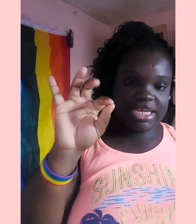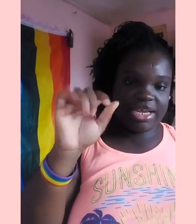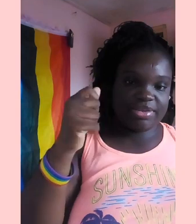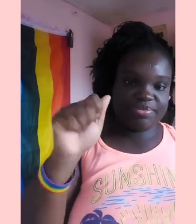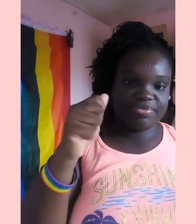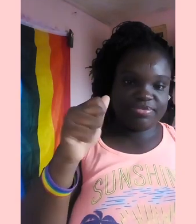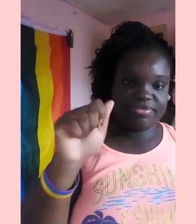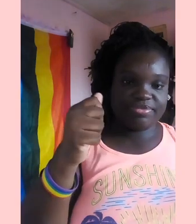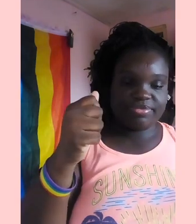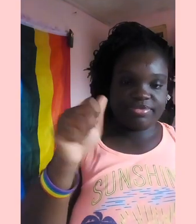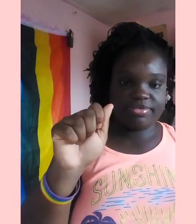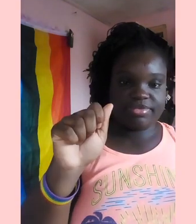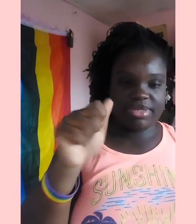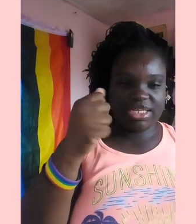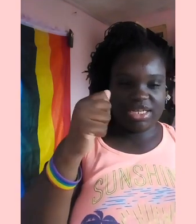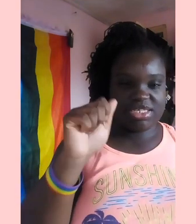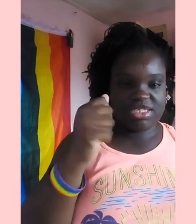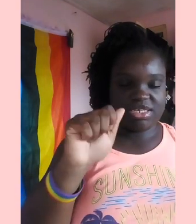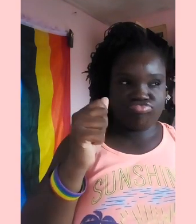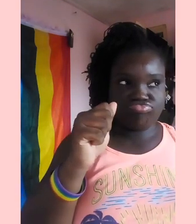10. I think this is it.